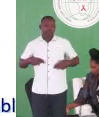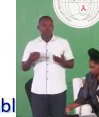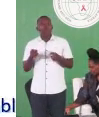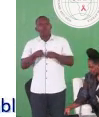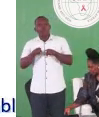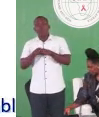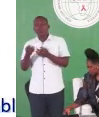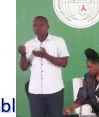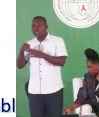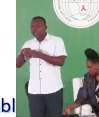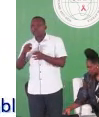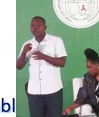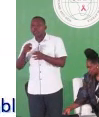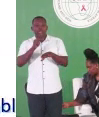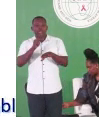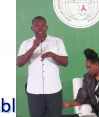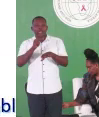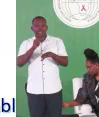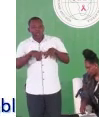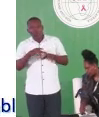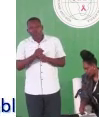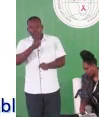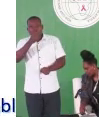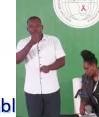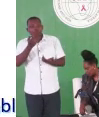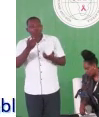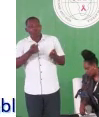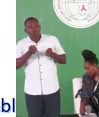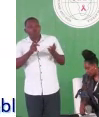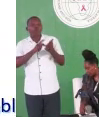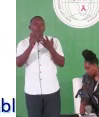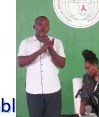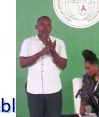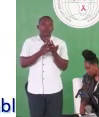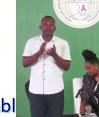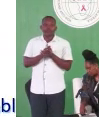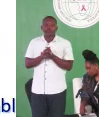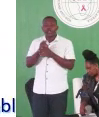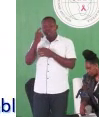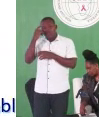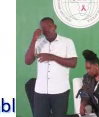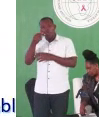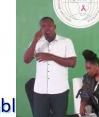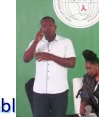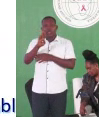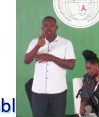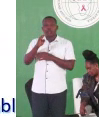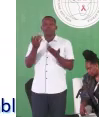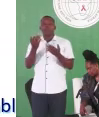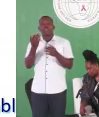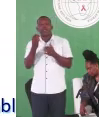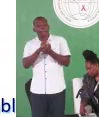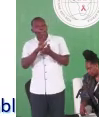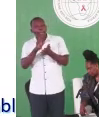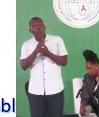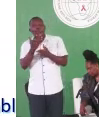National AIDS Control Program because many of them are AIDS and STI control programs. For hepatitis B, the documentation comes